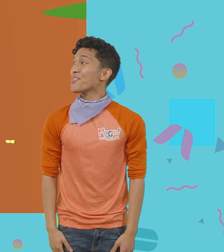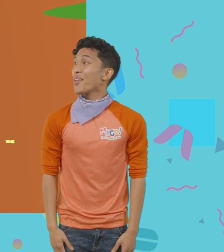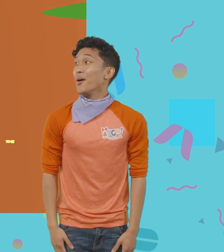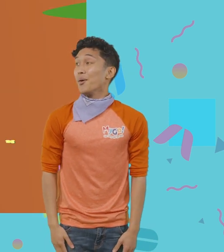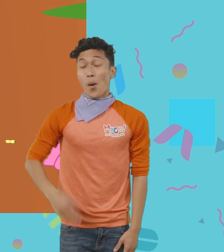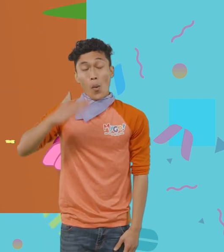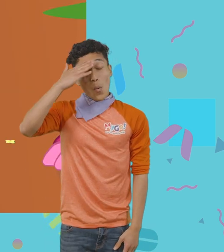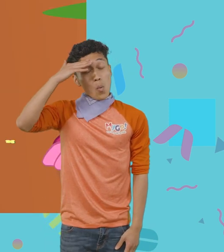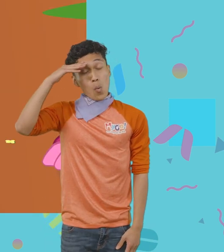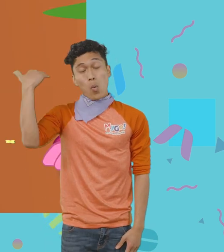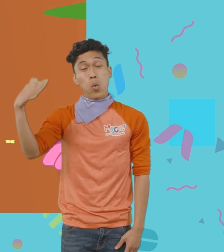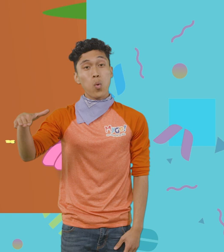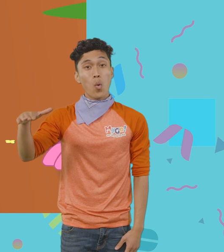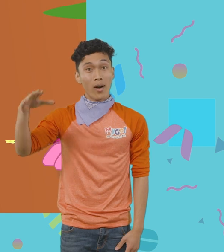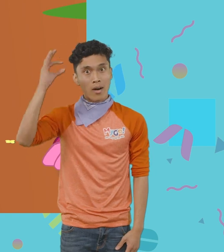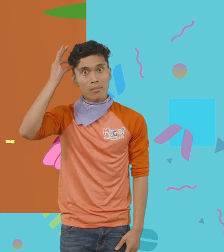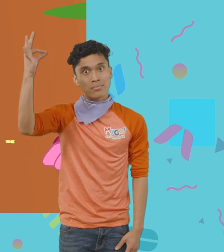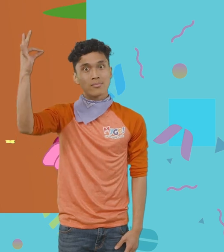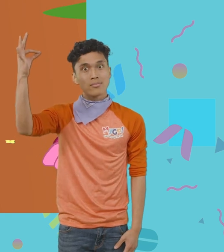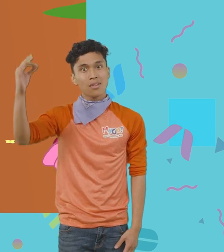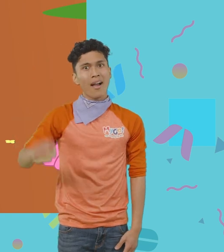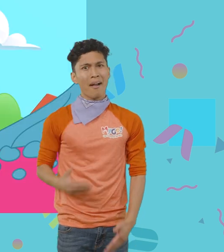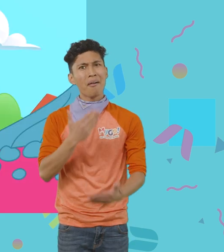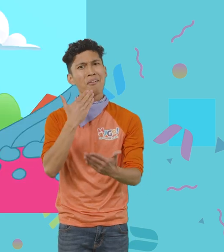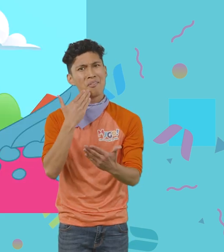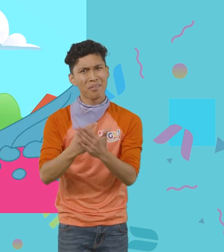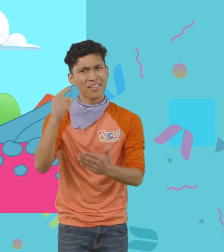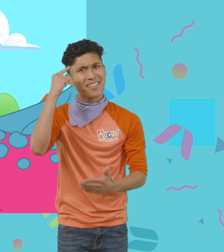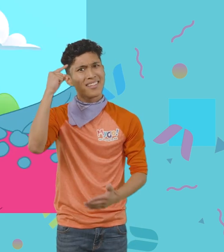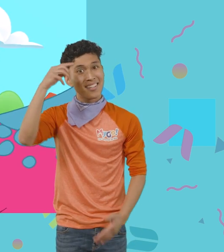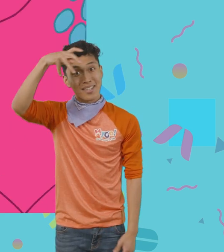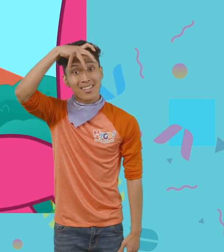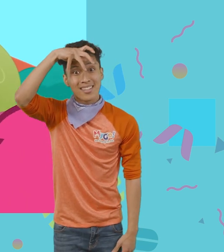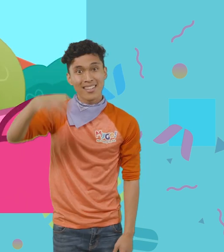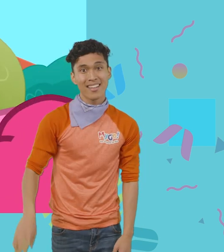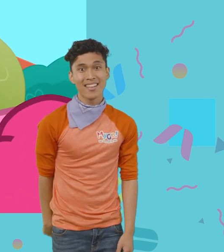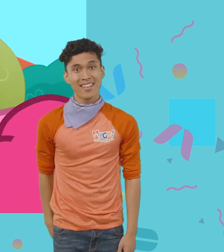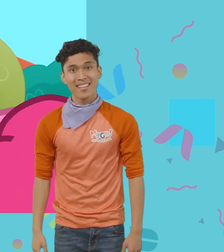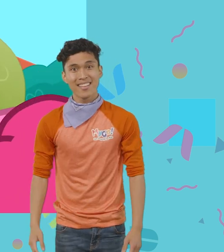Phew! That was close. Good thinking, Mila.